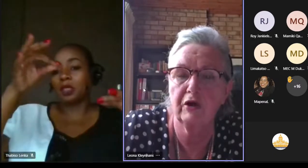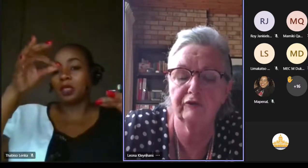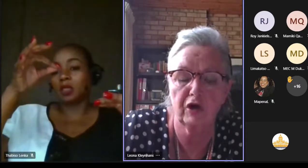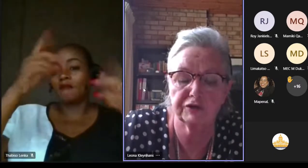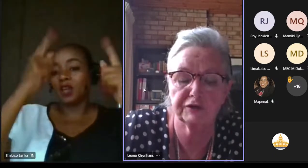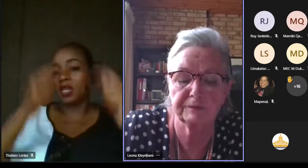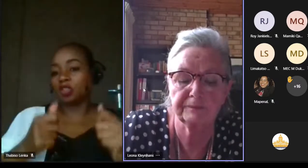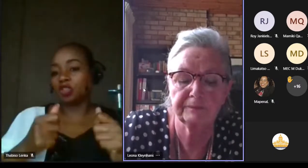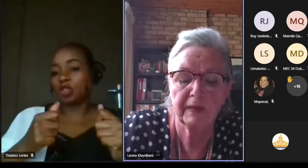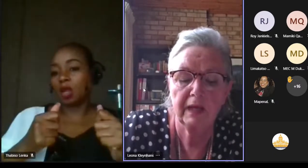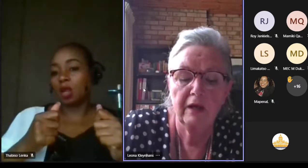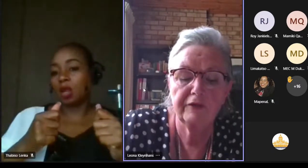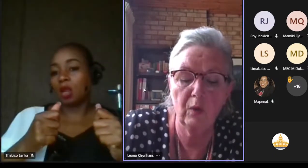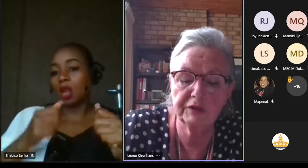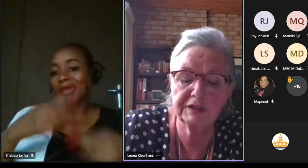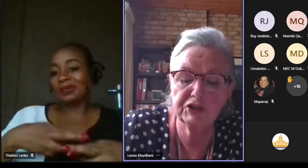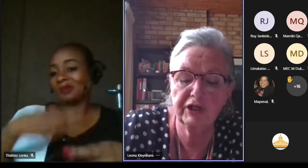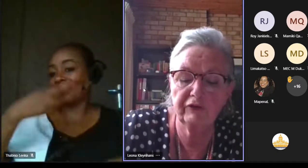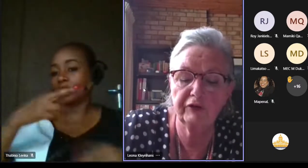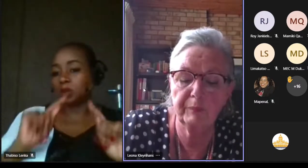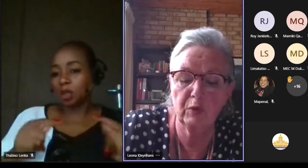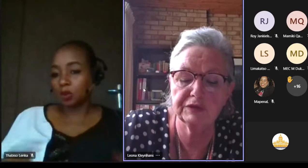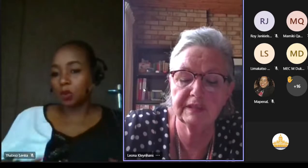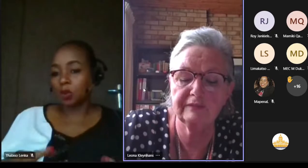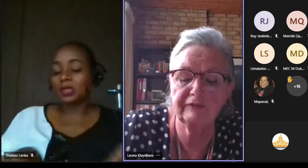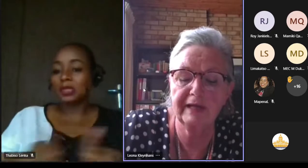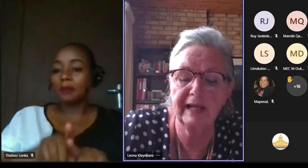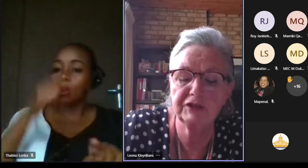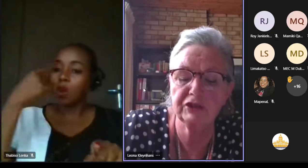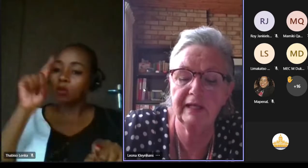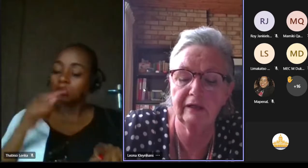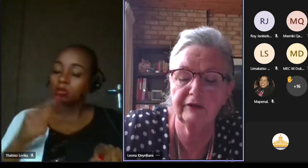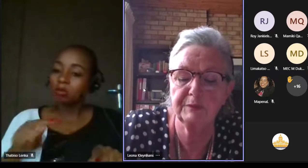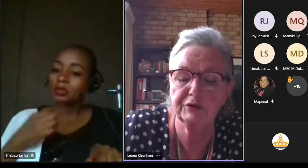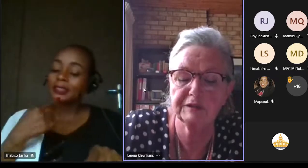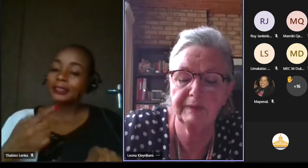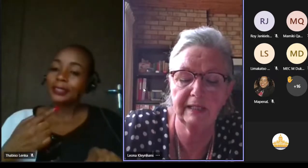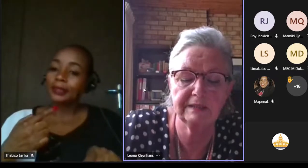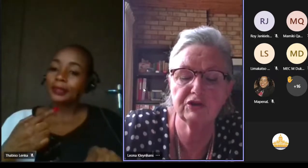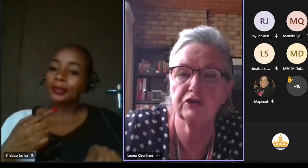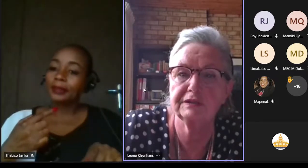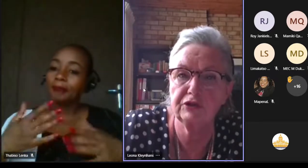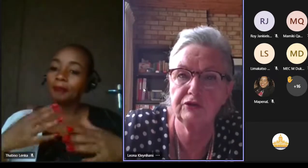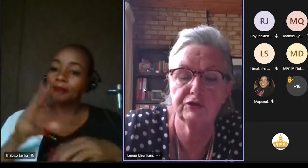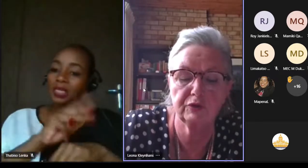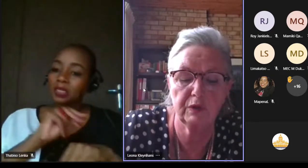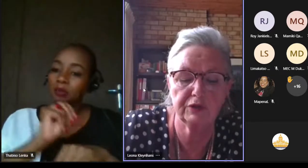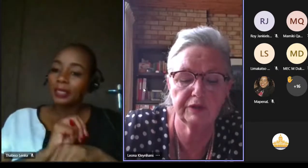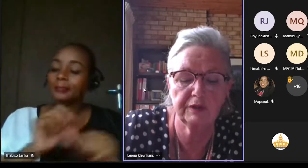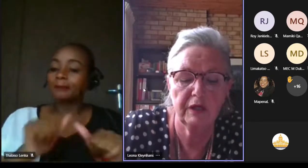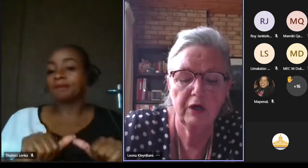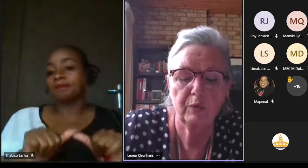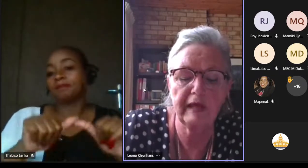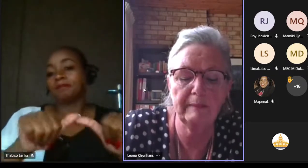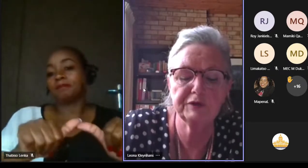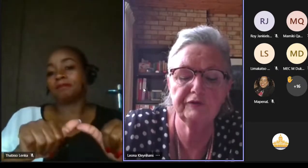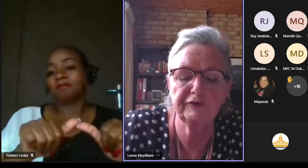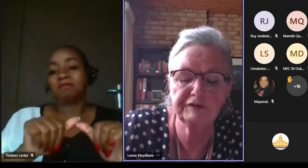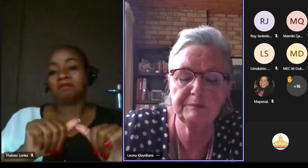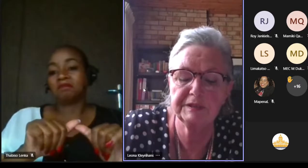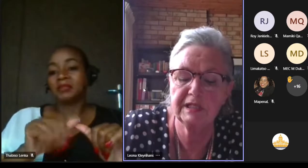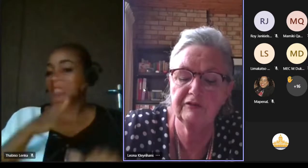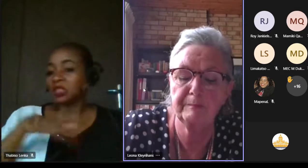manage staff costs. The Auditor General reports that the financial health of municipalities continues to worsen, with